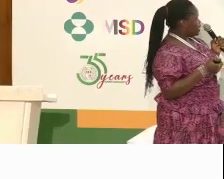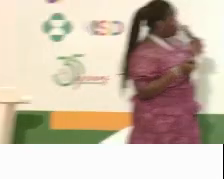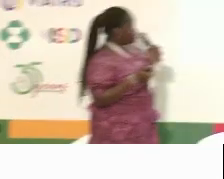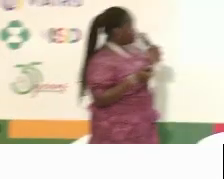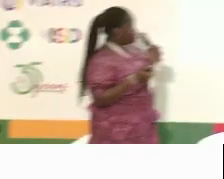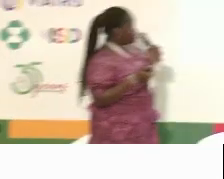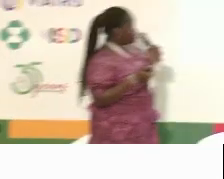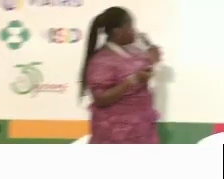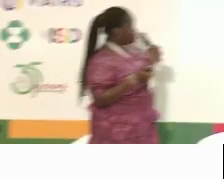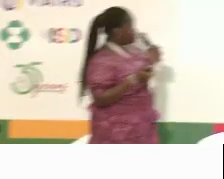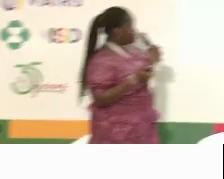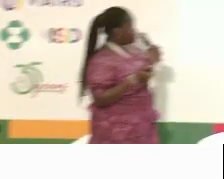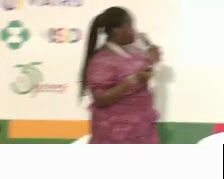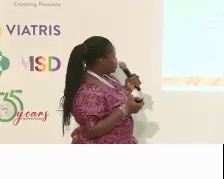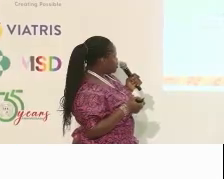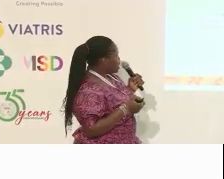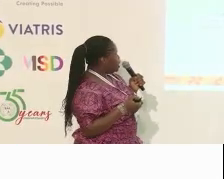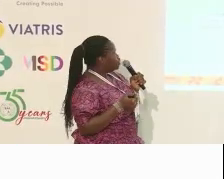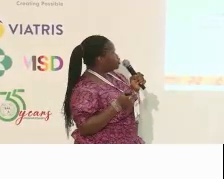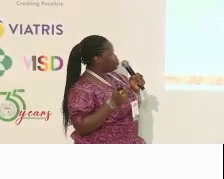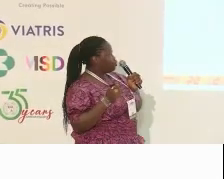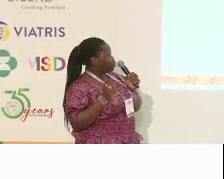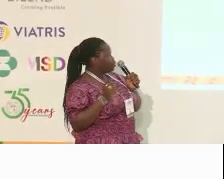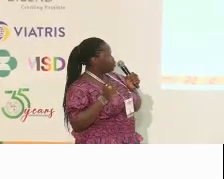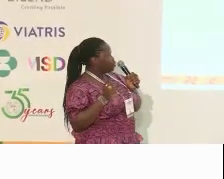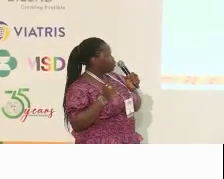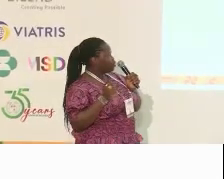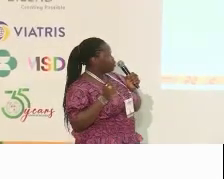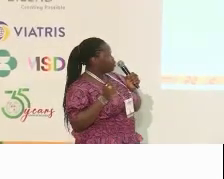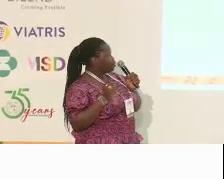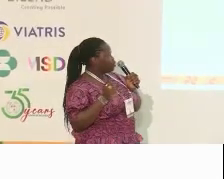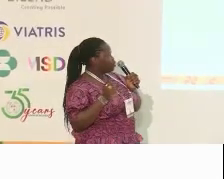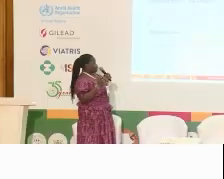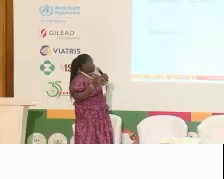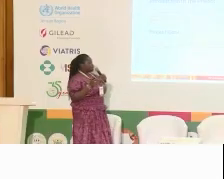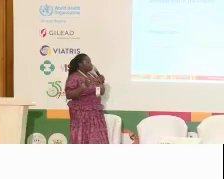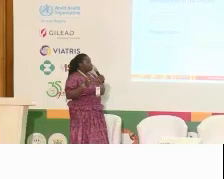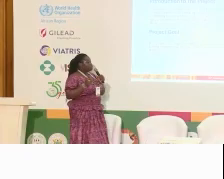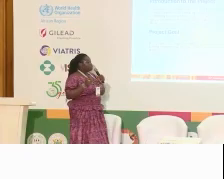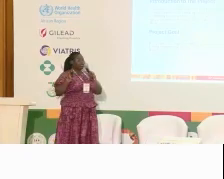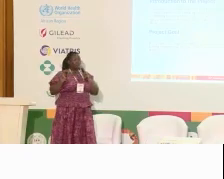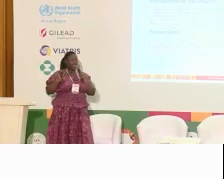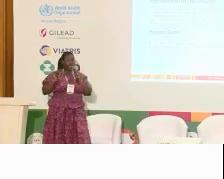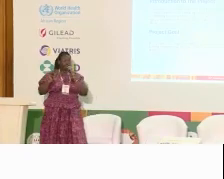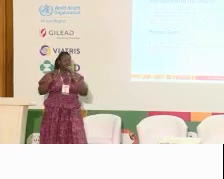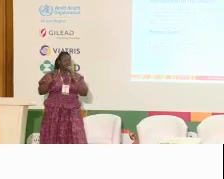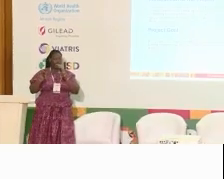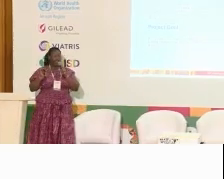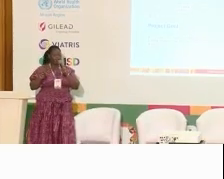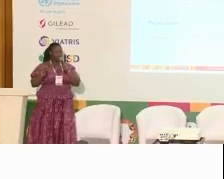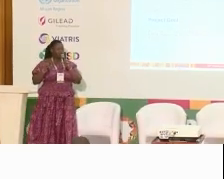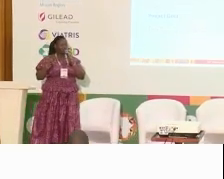health equity for LGBTQI persons in Nigeria through community-driven inclusive programming. So I mentioned that we have